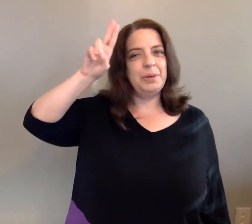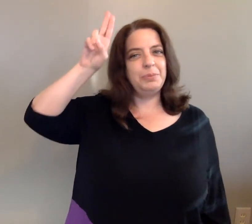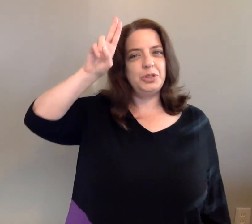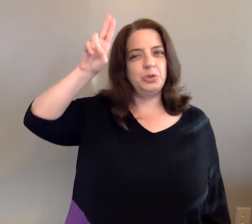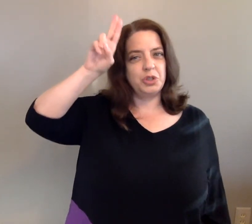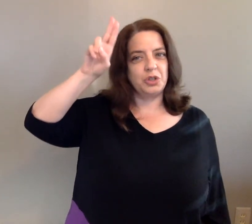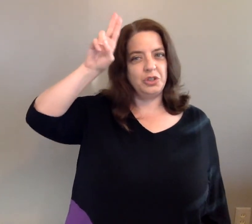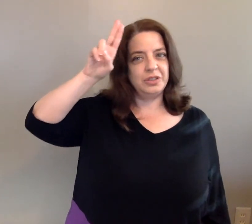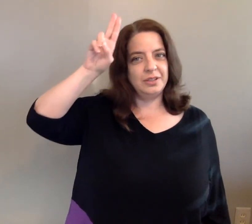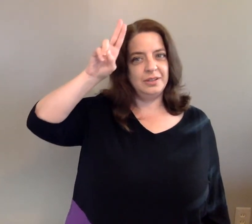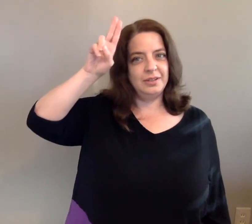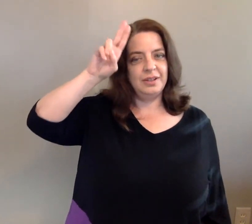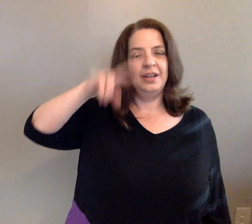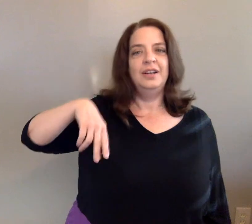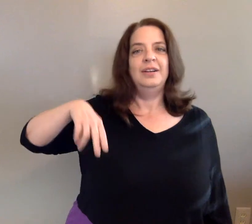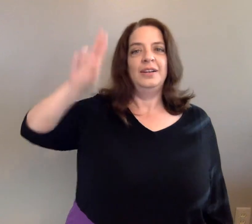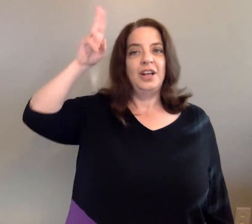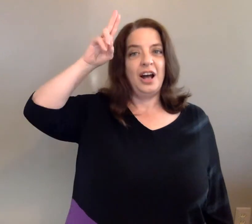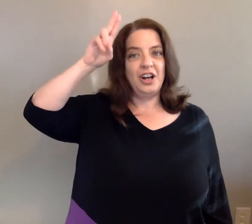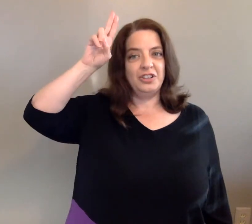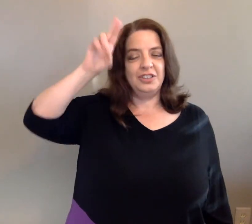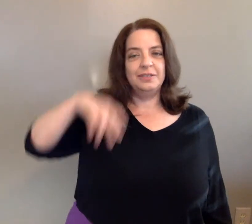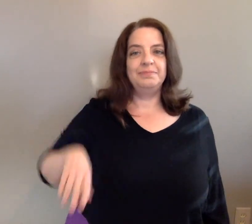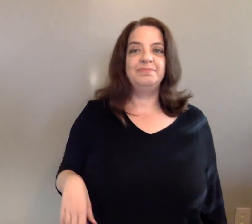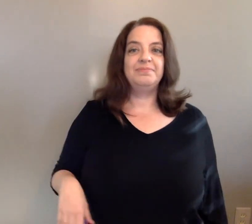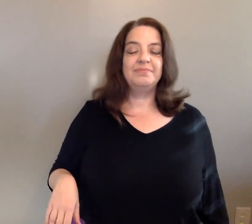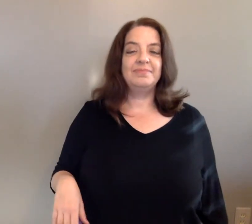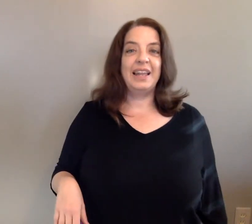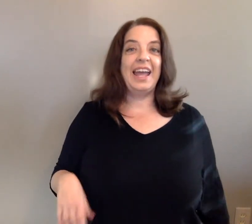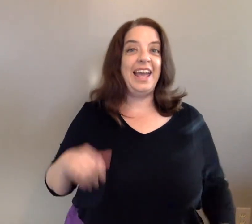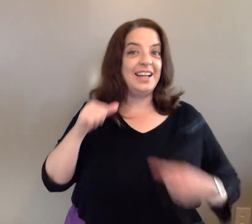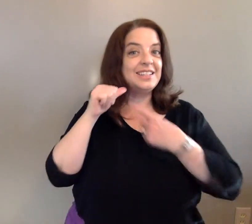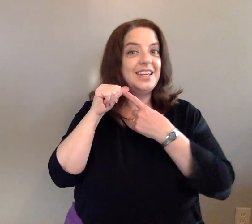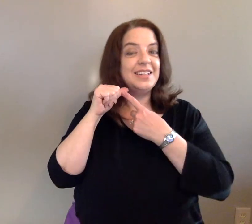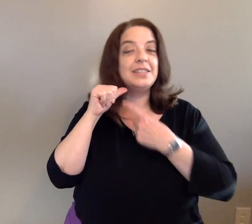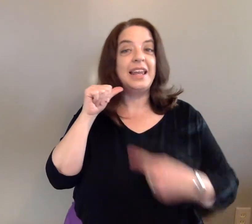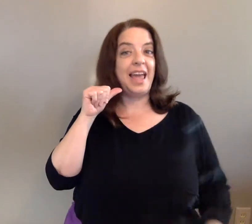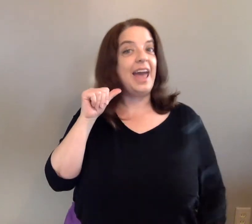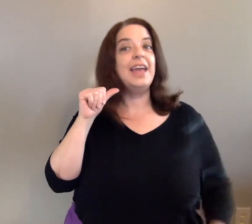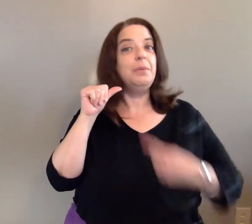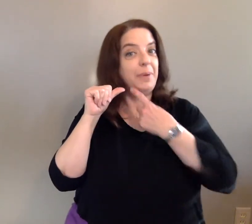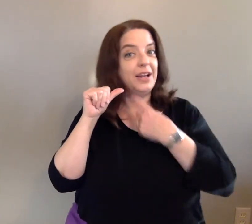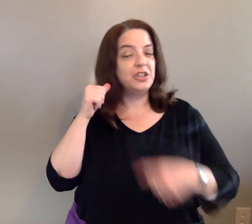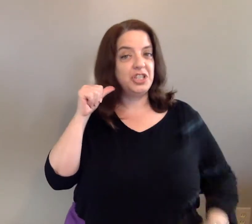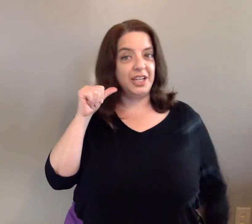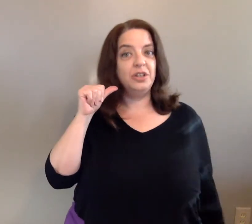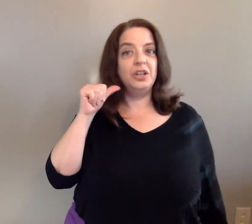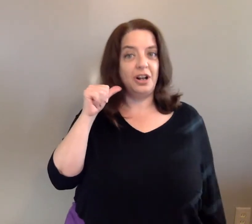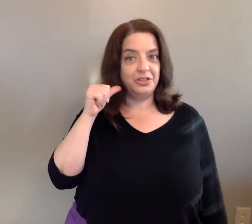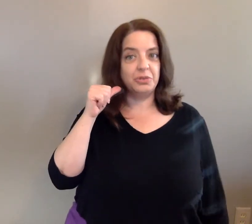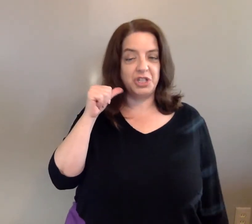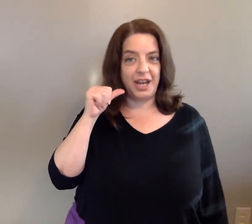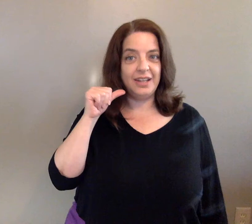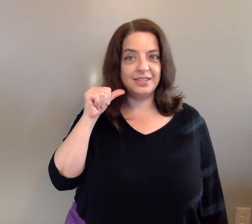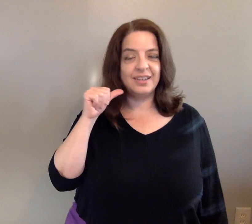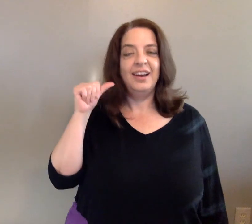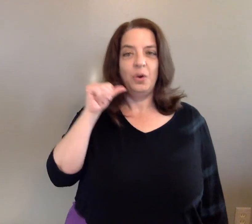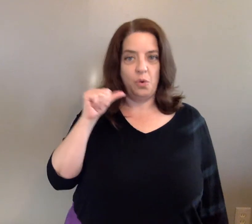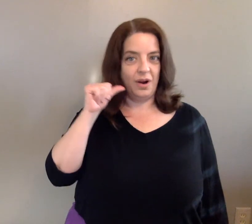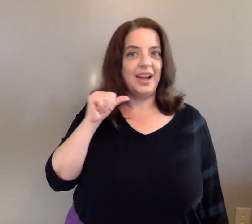do circles. Uncle. Aunt is an A by your chin. It also shakes or